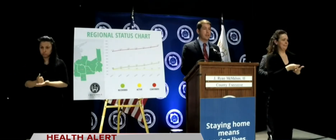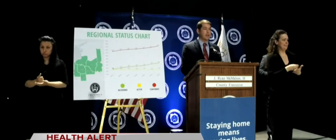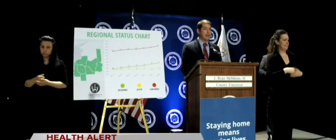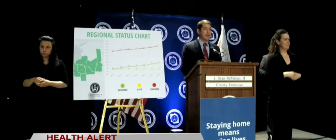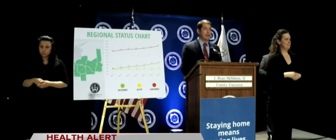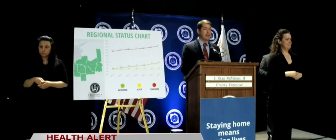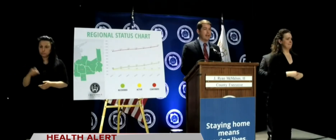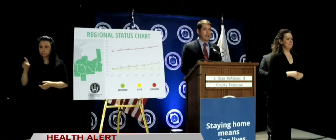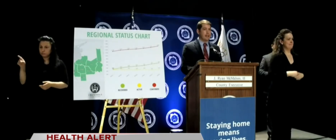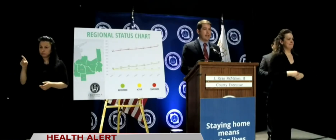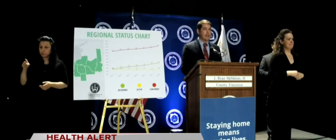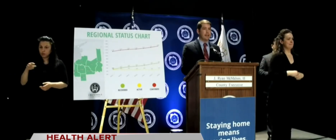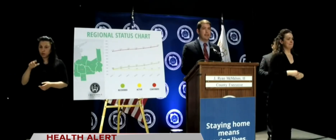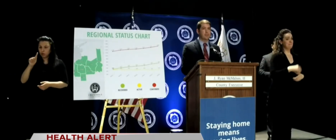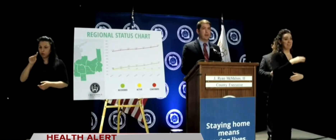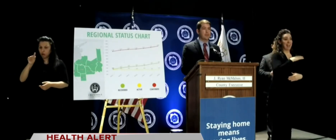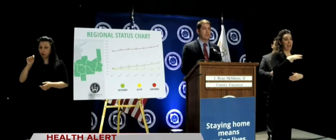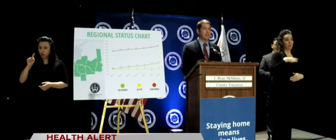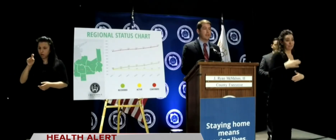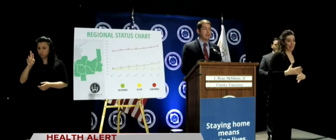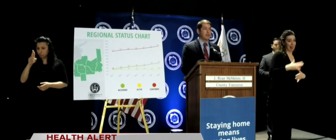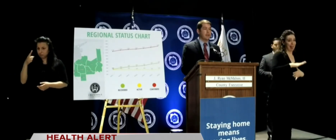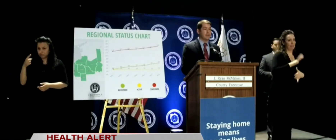Congress, and I think that's why you see